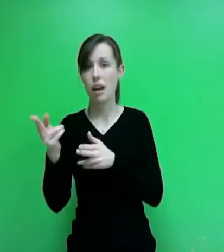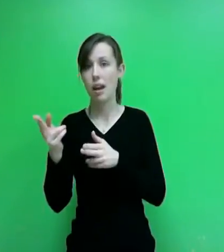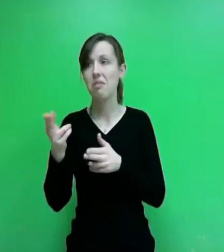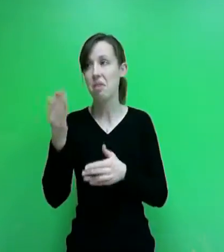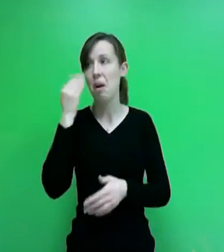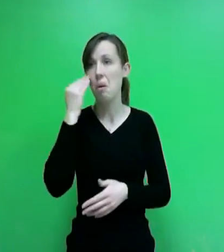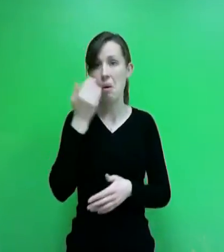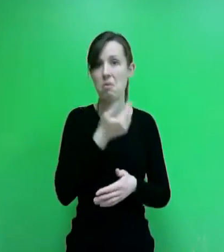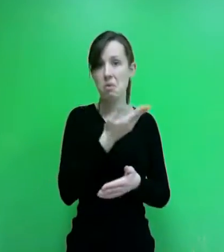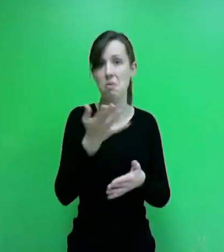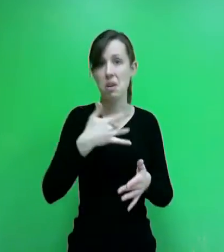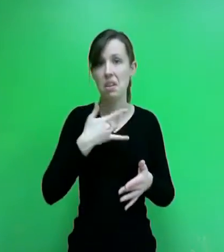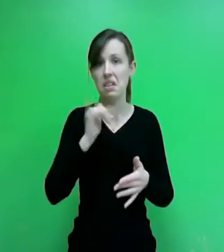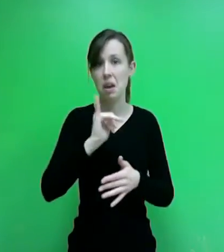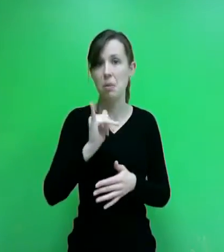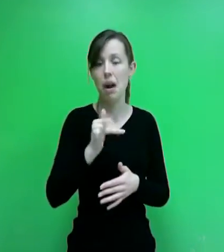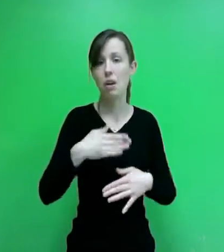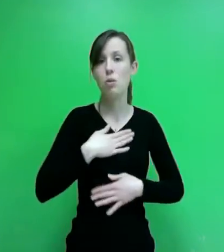and probably enjoy your Second Amendment rights.